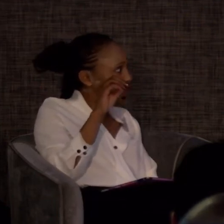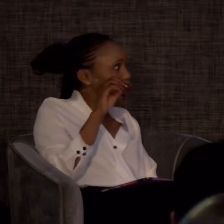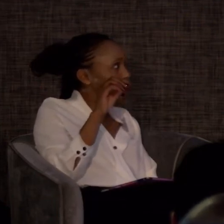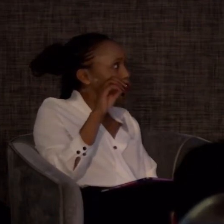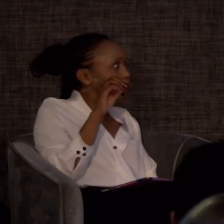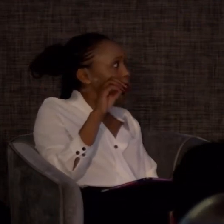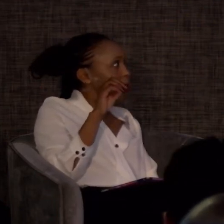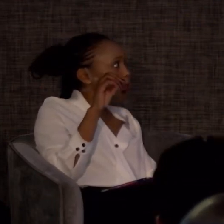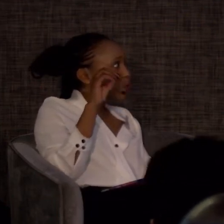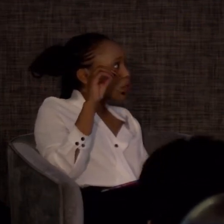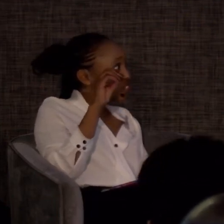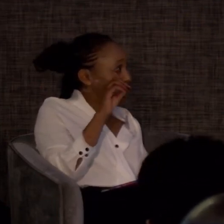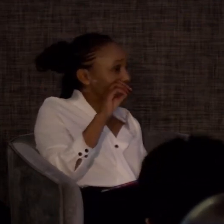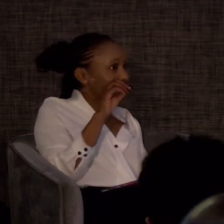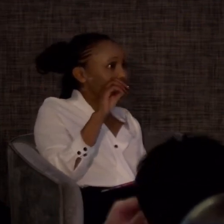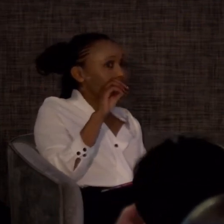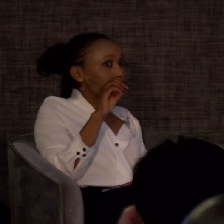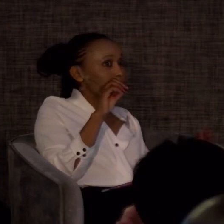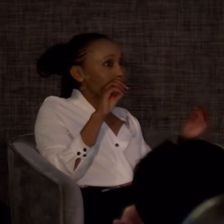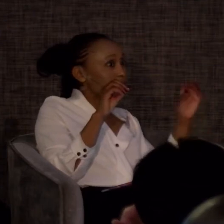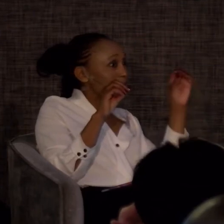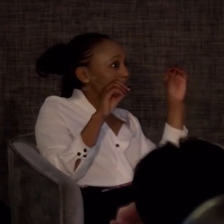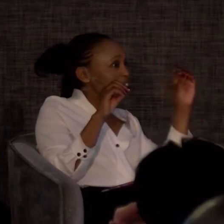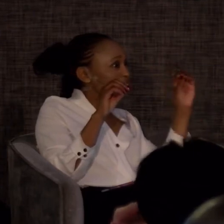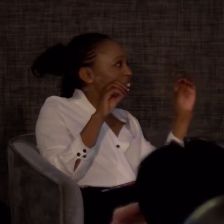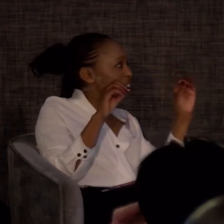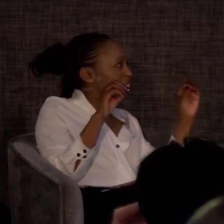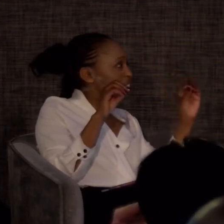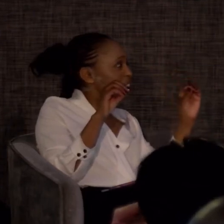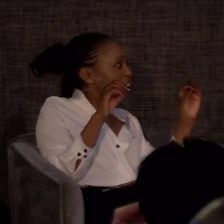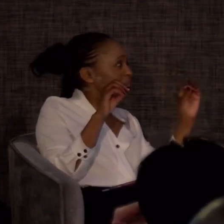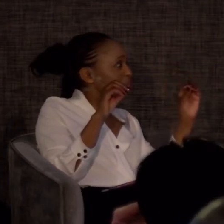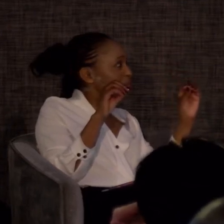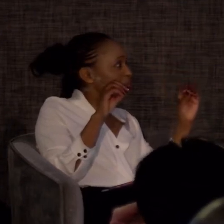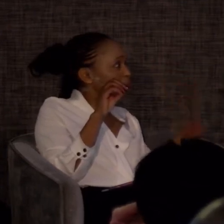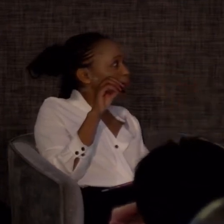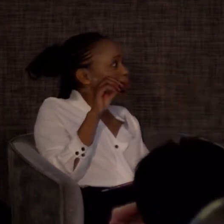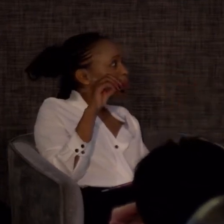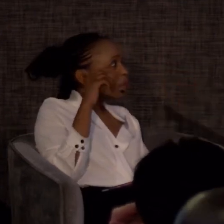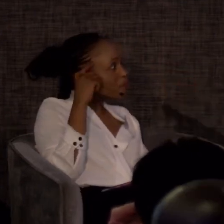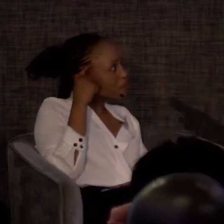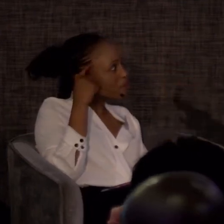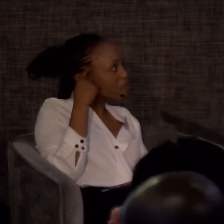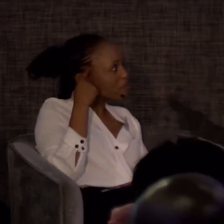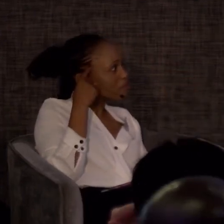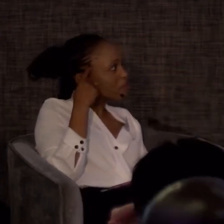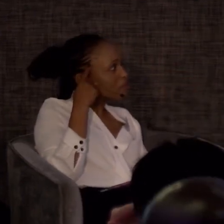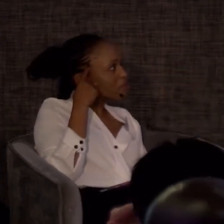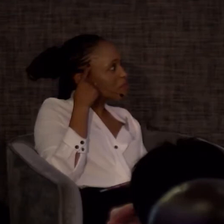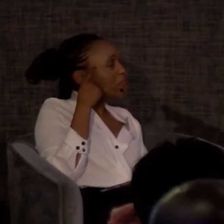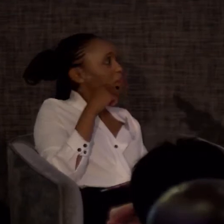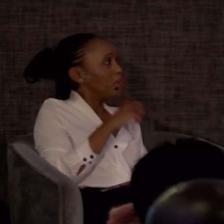crux of the problem. We want to address that, but we also want to address skills. Sorry, absolutely. So let's take